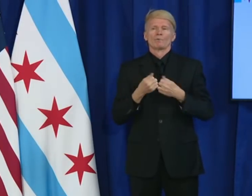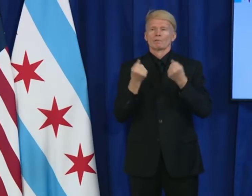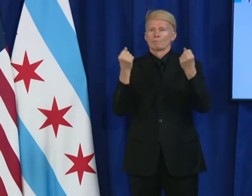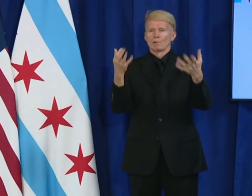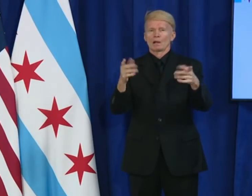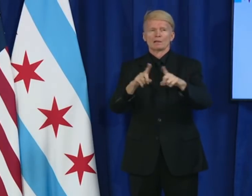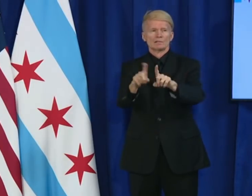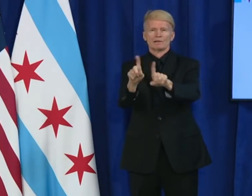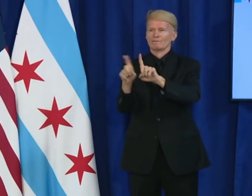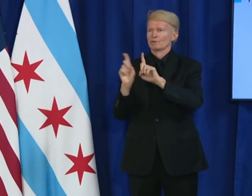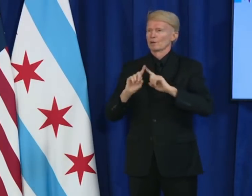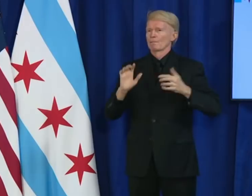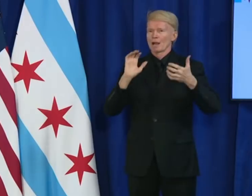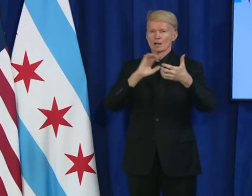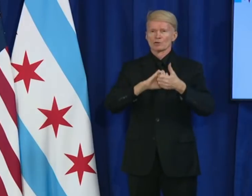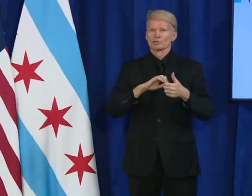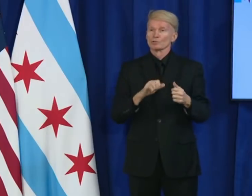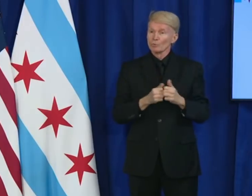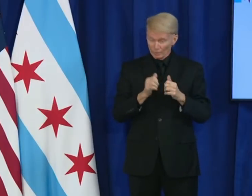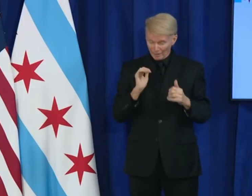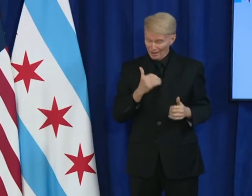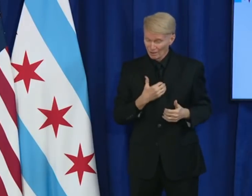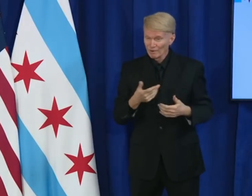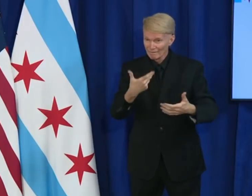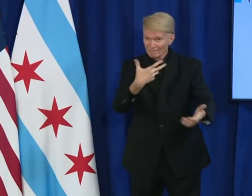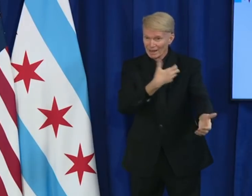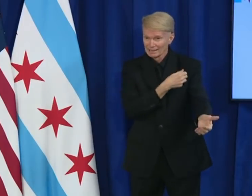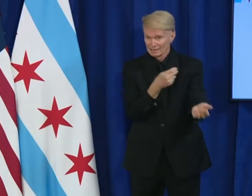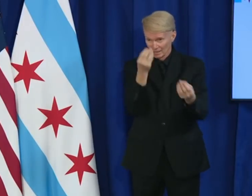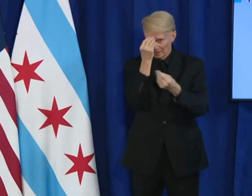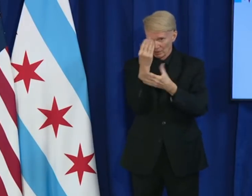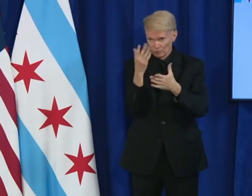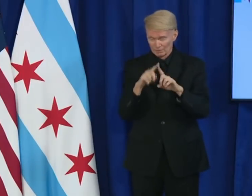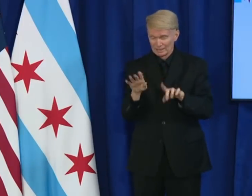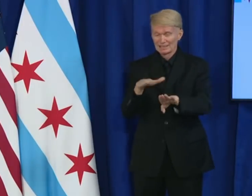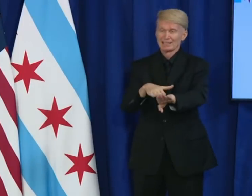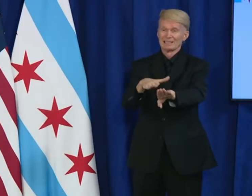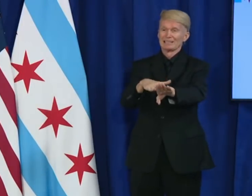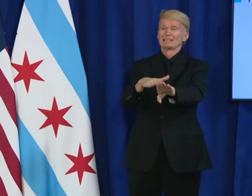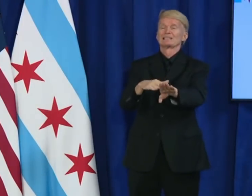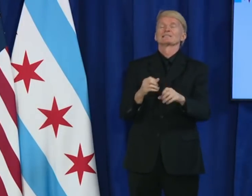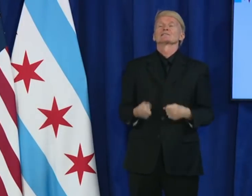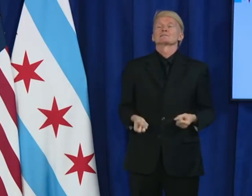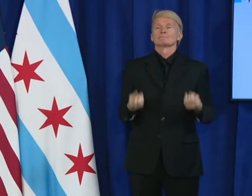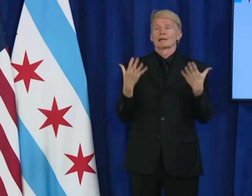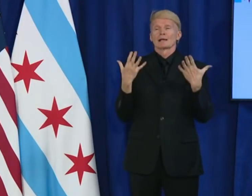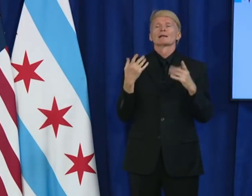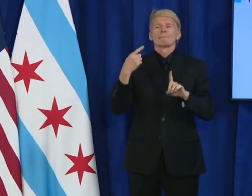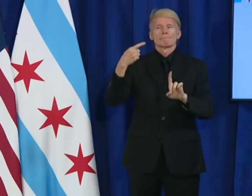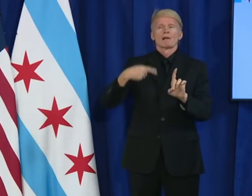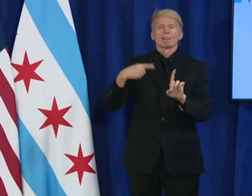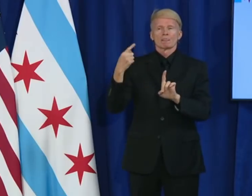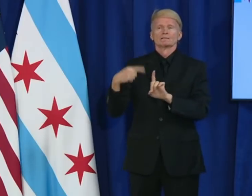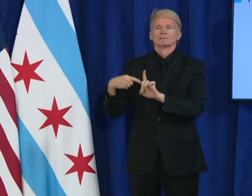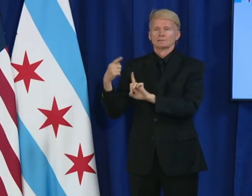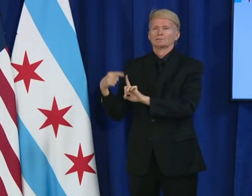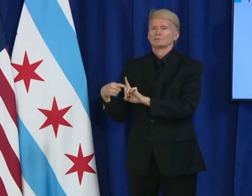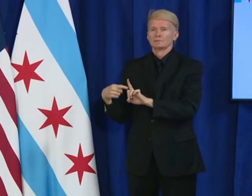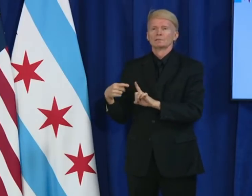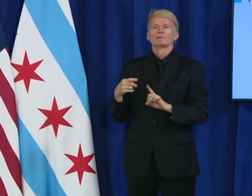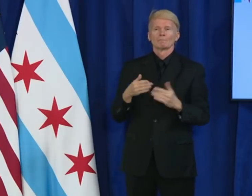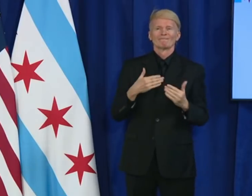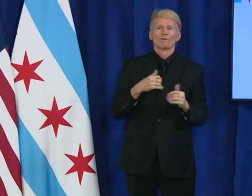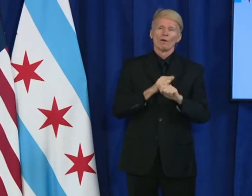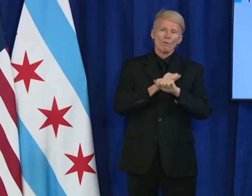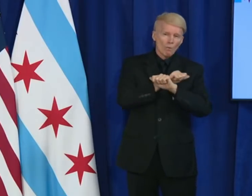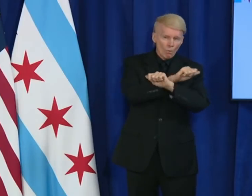vaccine news, but as a reminder, it will be months before this vaccine is widely